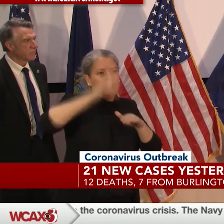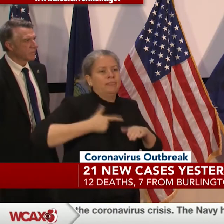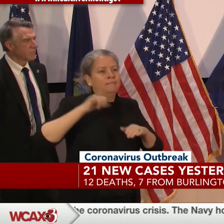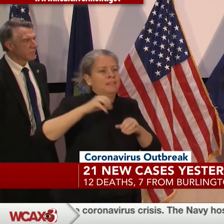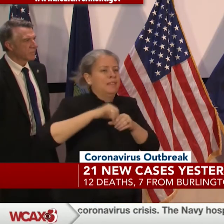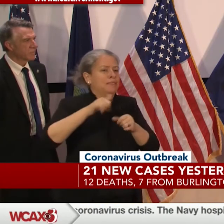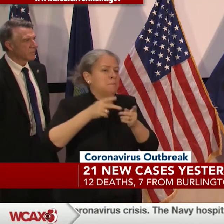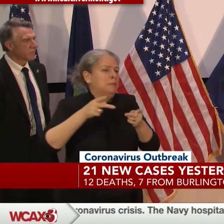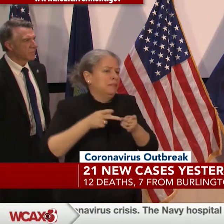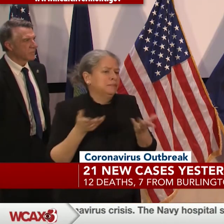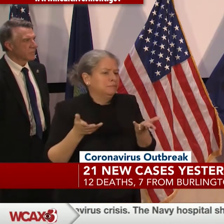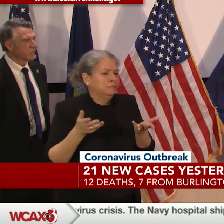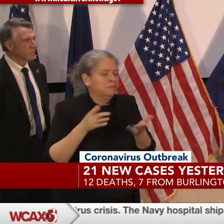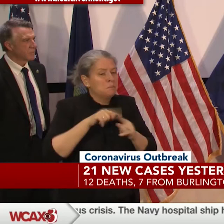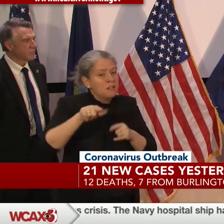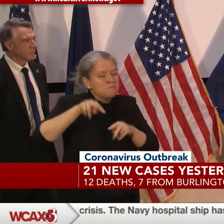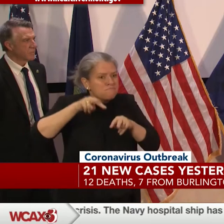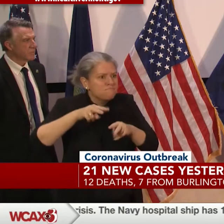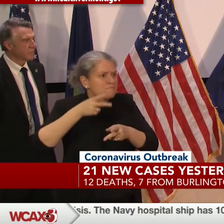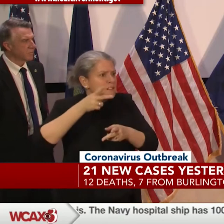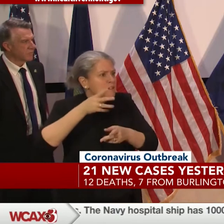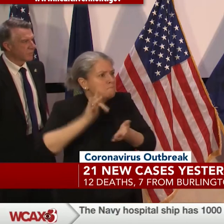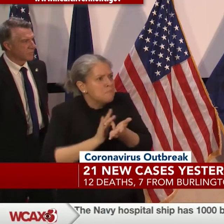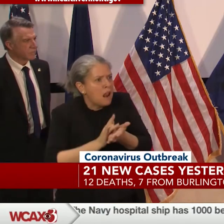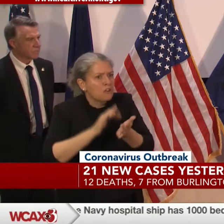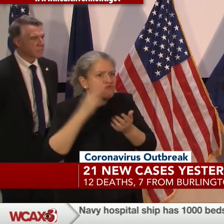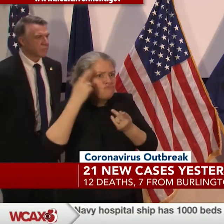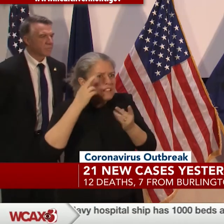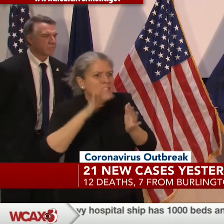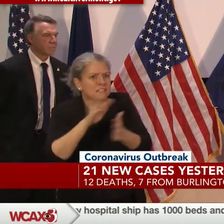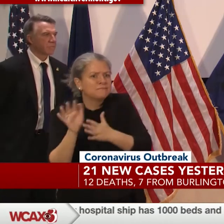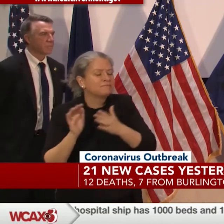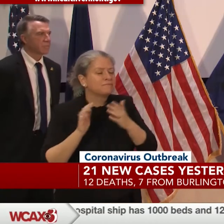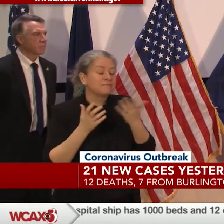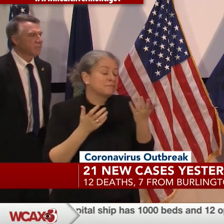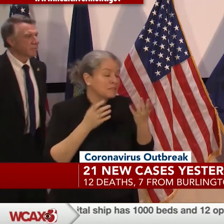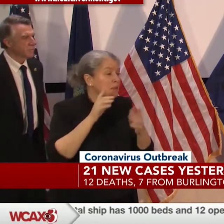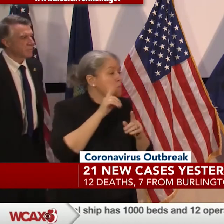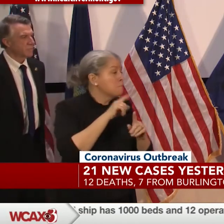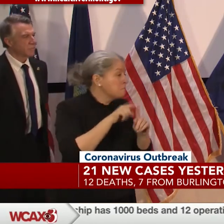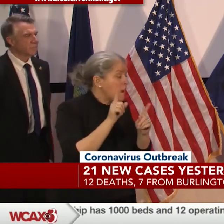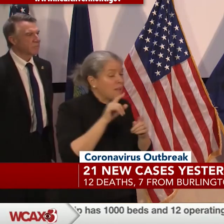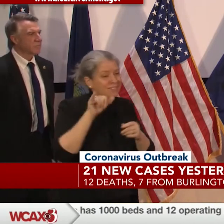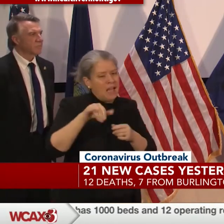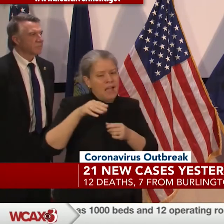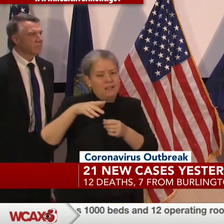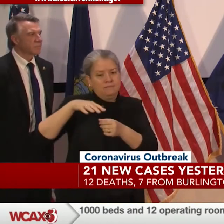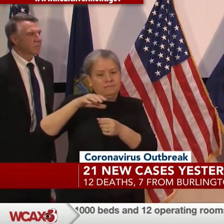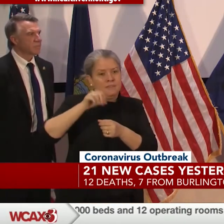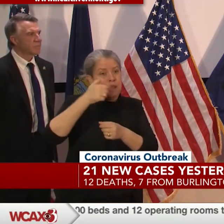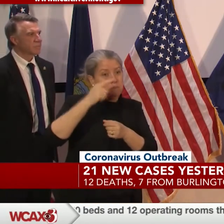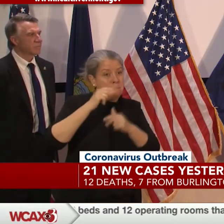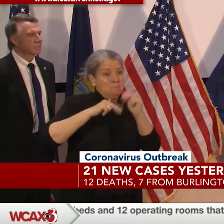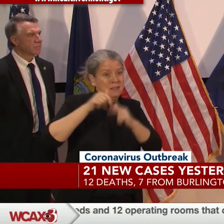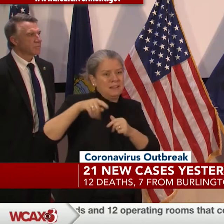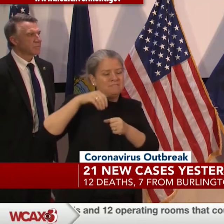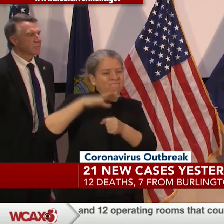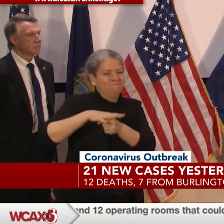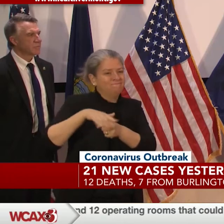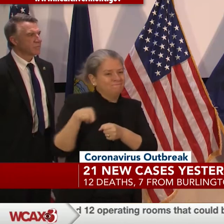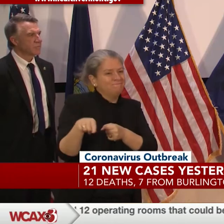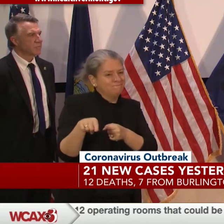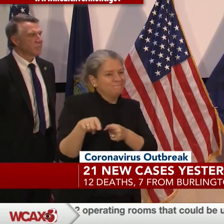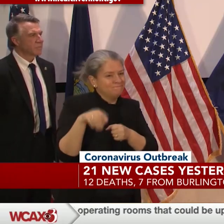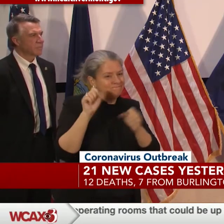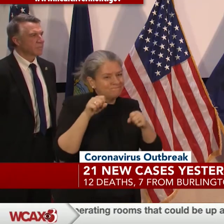greater. So needless to say, there are some people that are in the greater category, and some are more frail